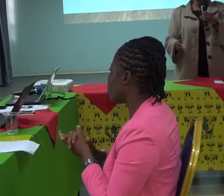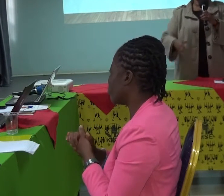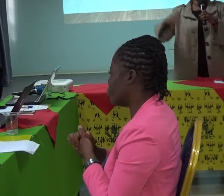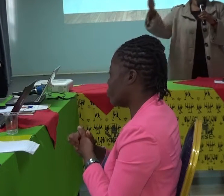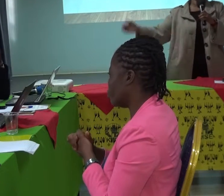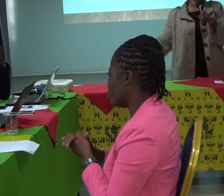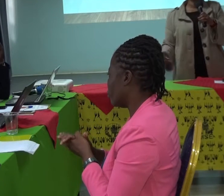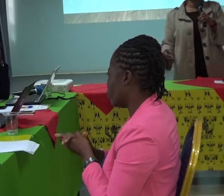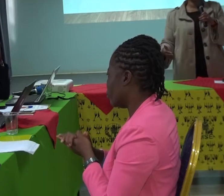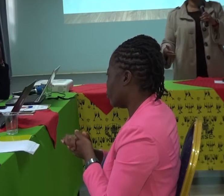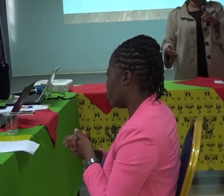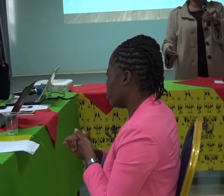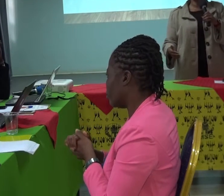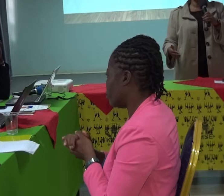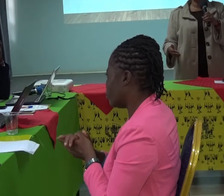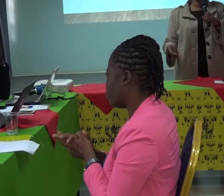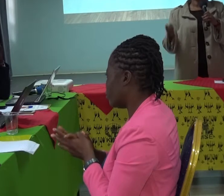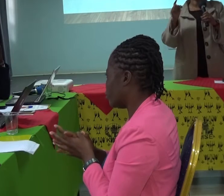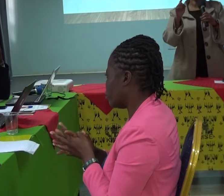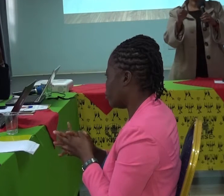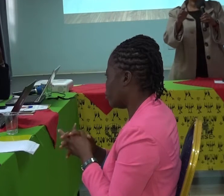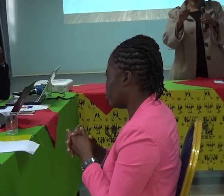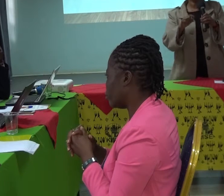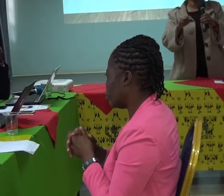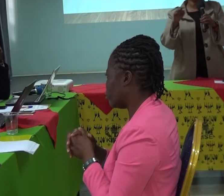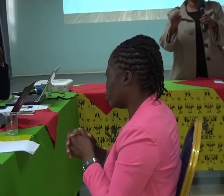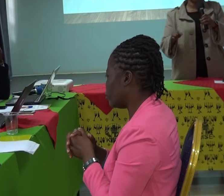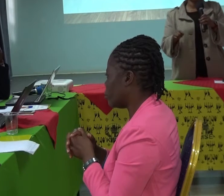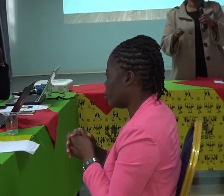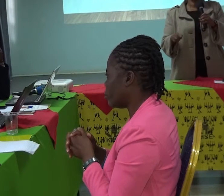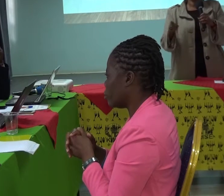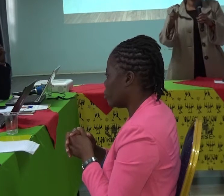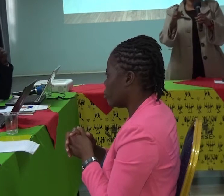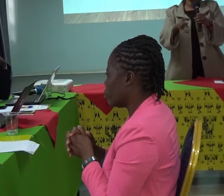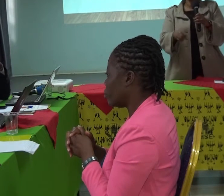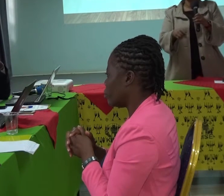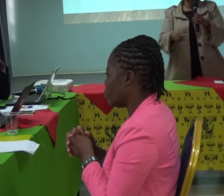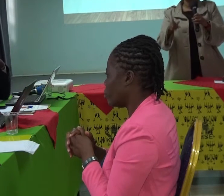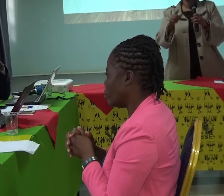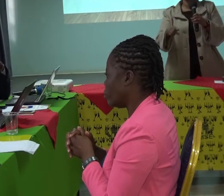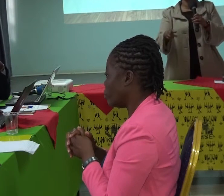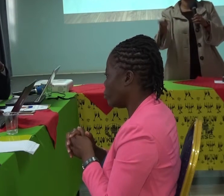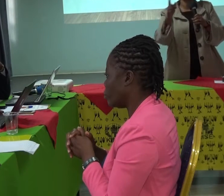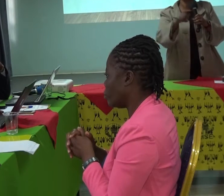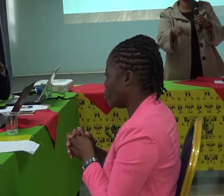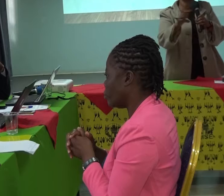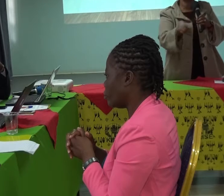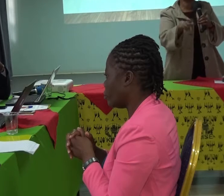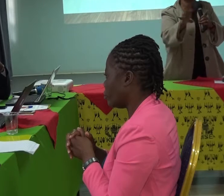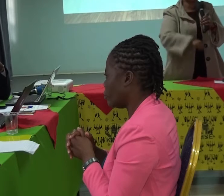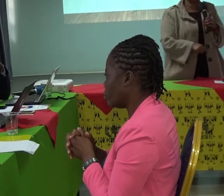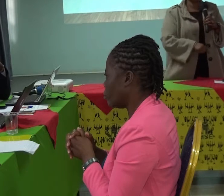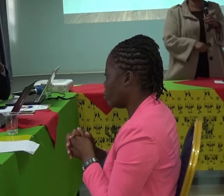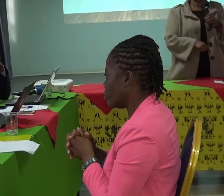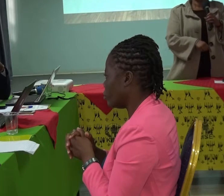time. They were placed in school. Are we together? For inclusive education to work, we have to appreciate that assessment is a